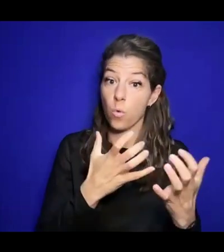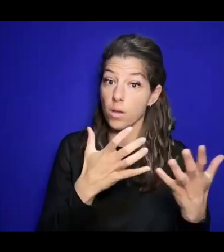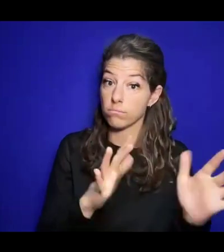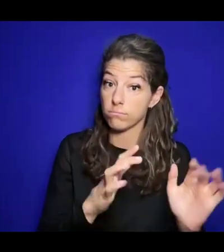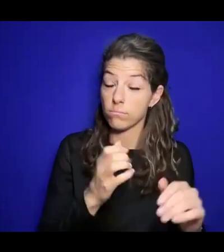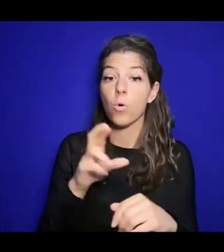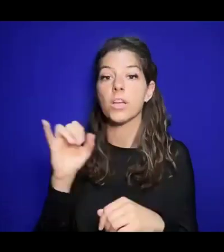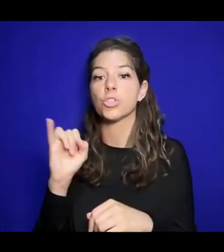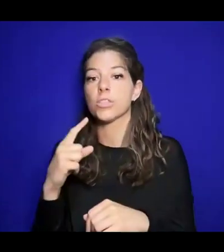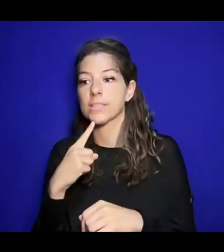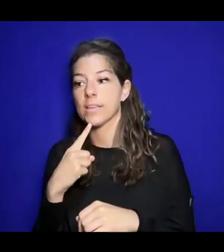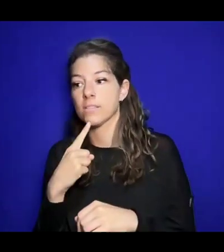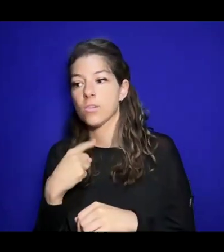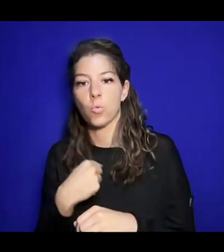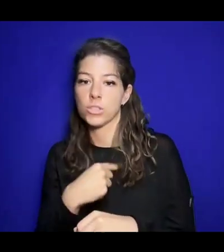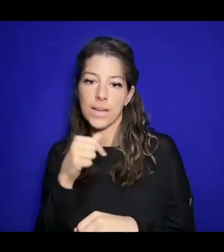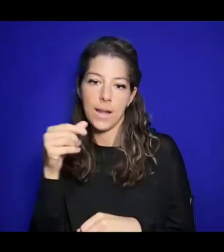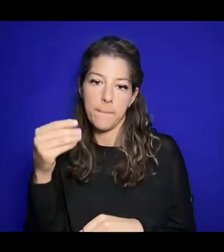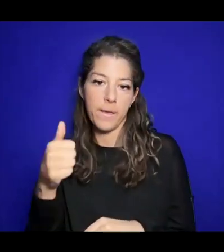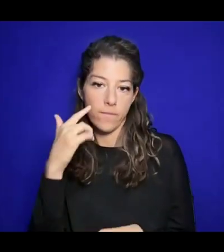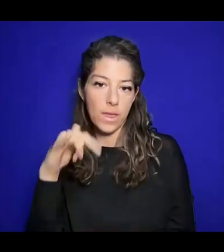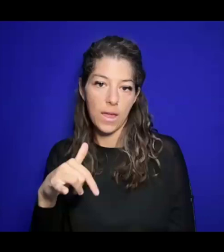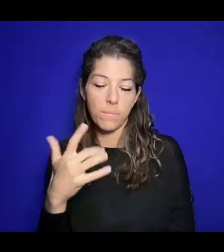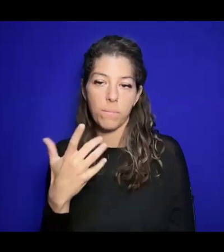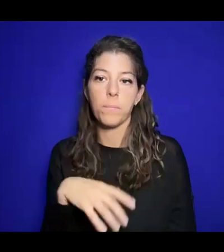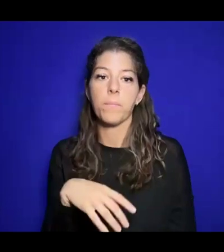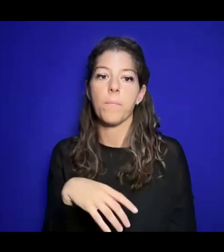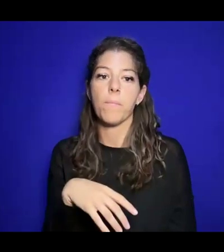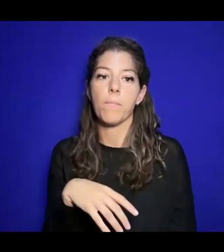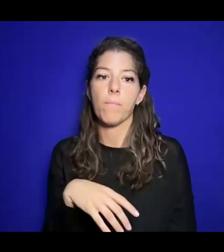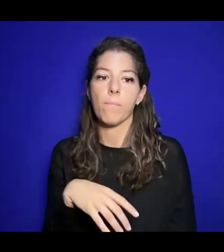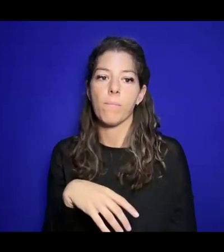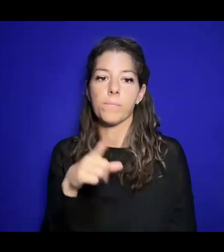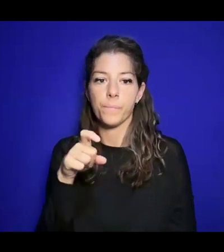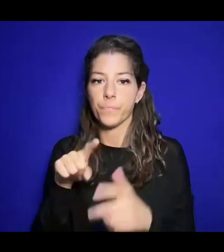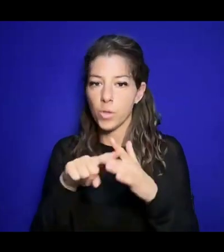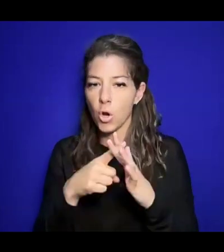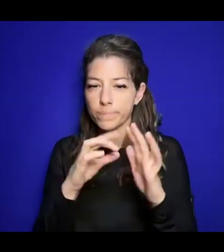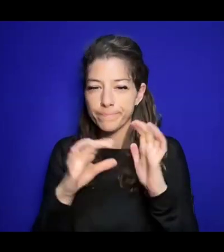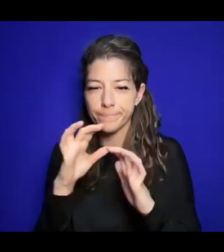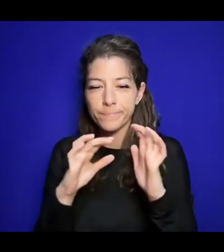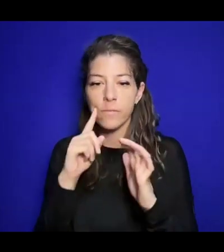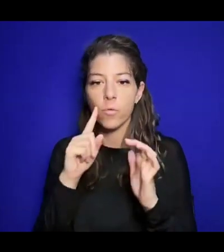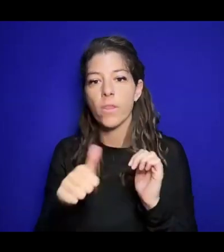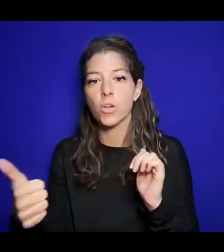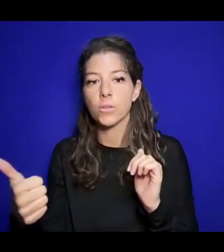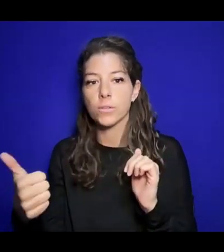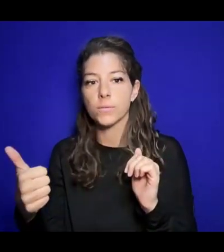the insurance says, we are just not going to pay for this. And then you have to start looking for